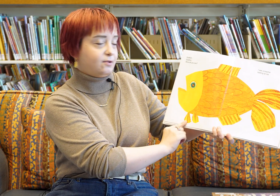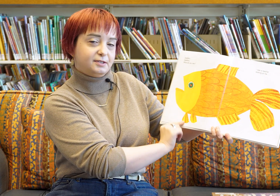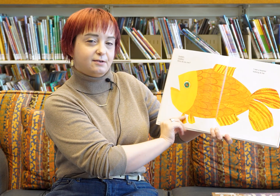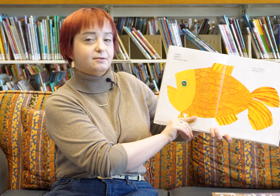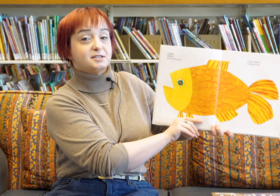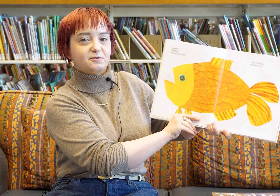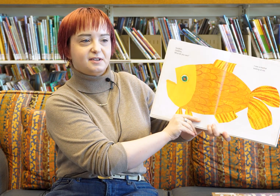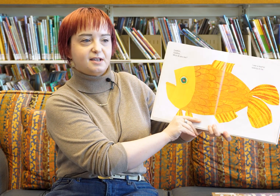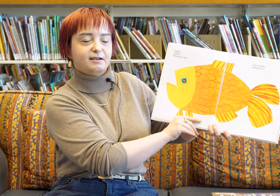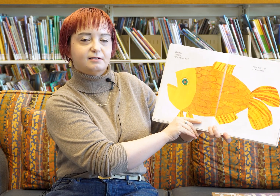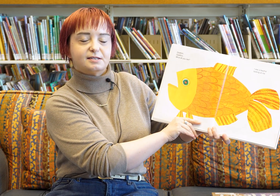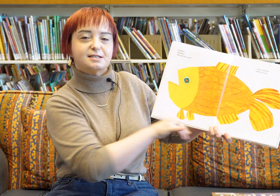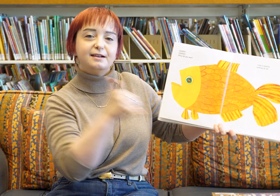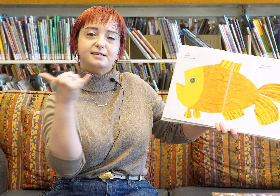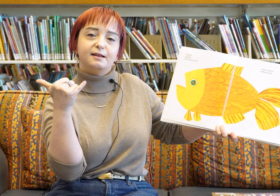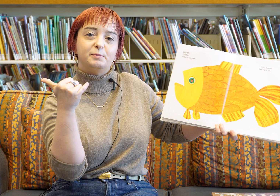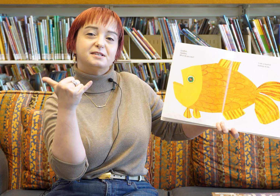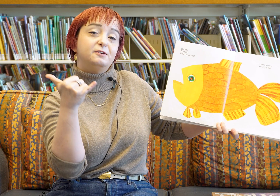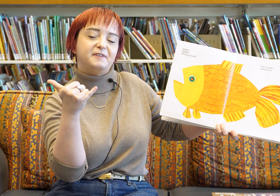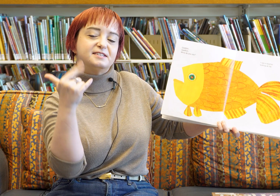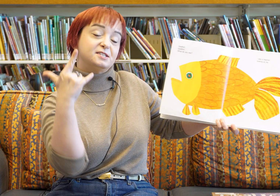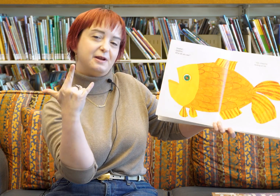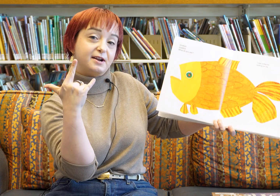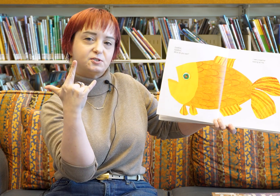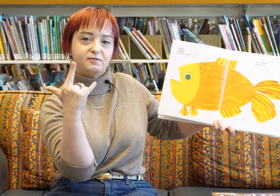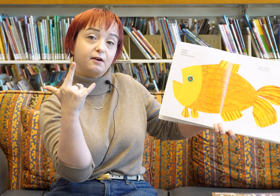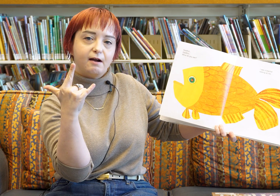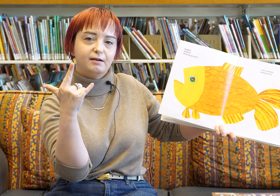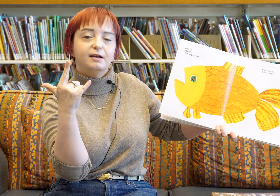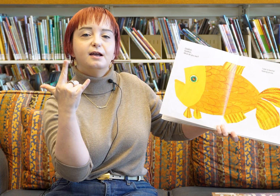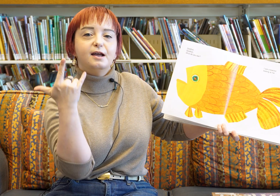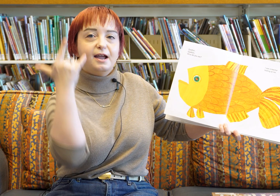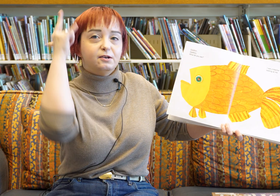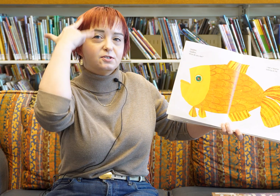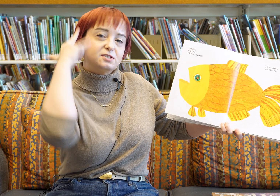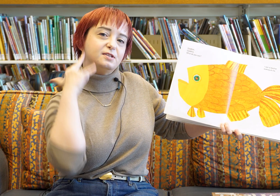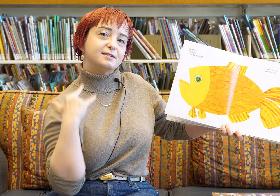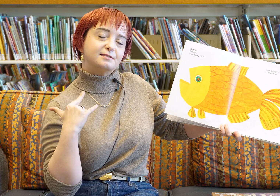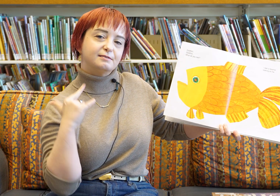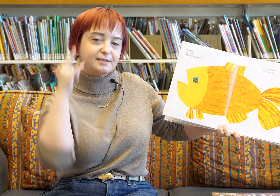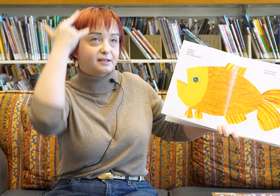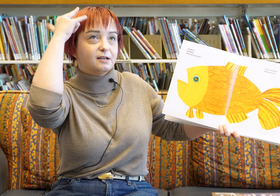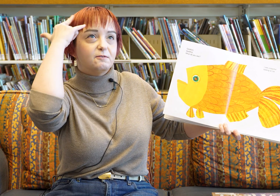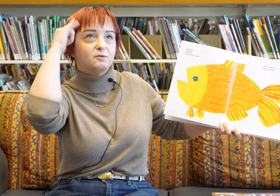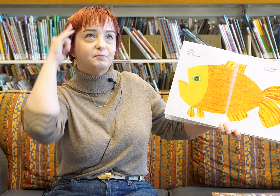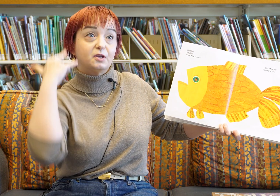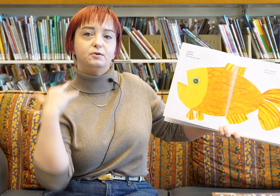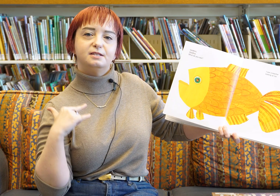Gold, oh, this is a fun sign, because it's kind of like yellow, but it's a little fancy, so we have an extra finger out. And you just do this. Like think of